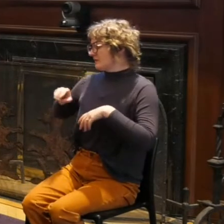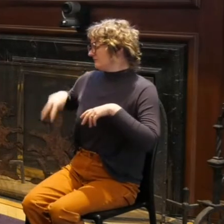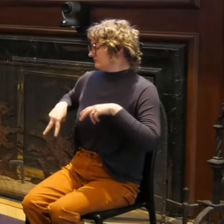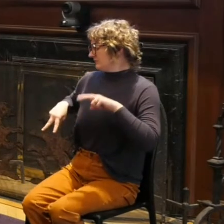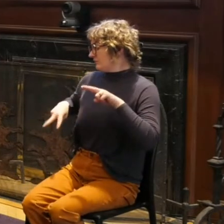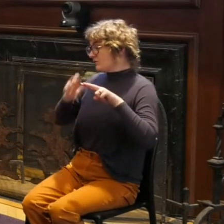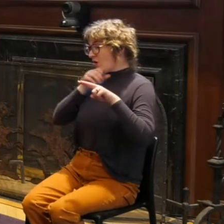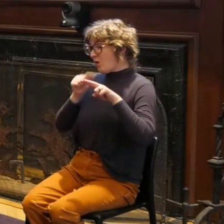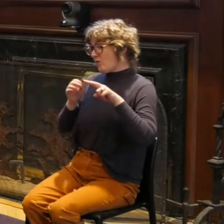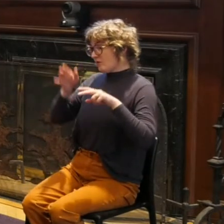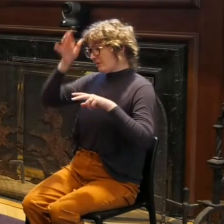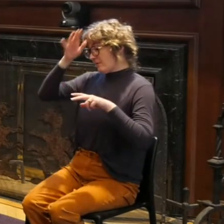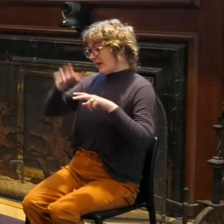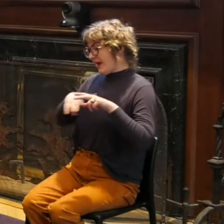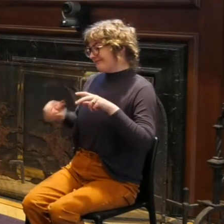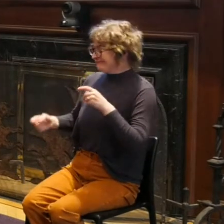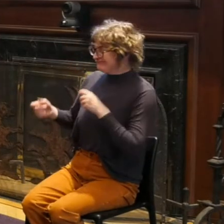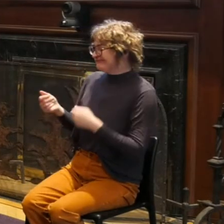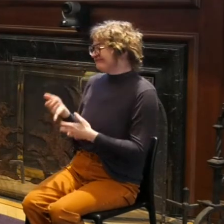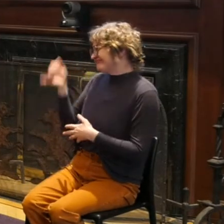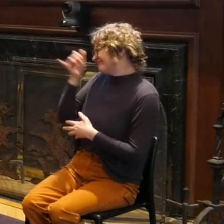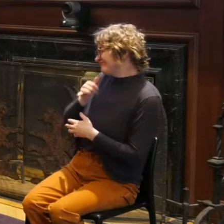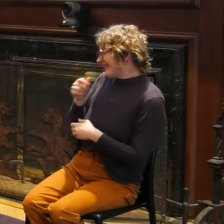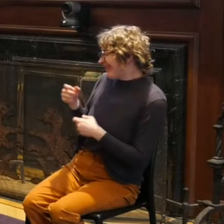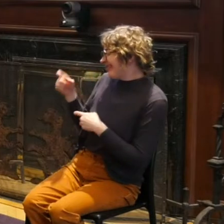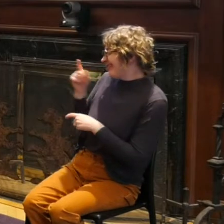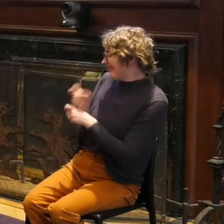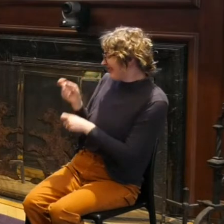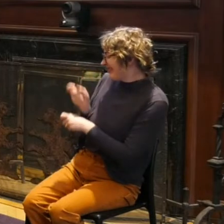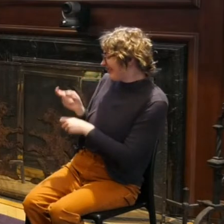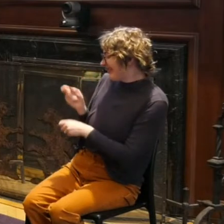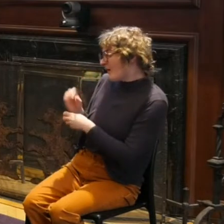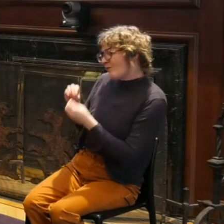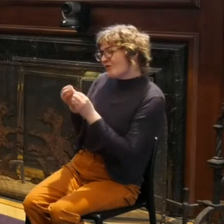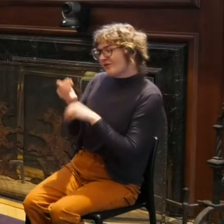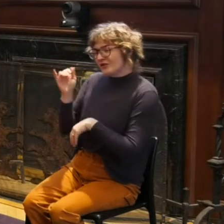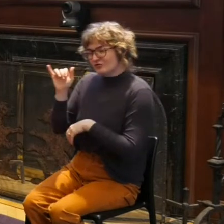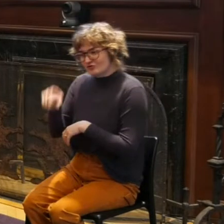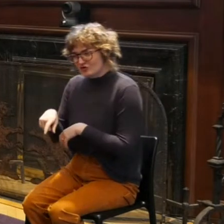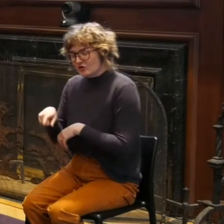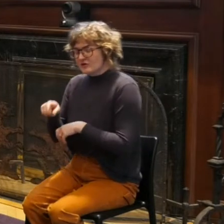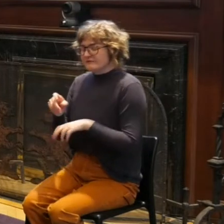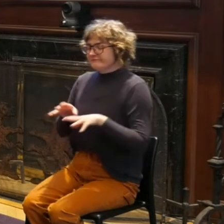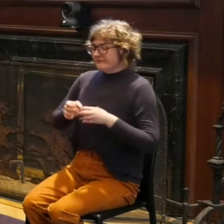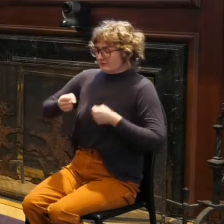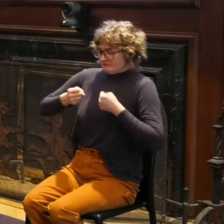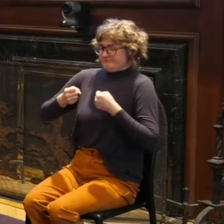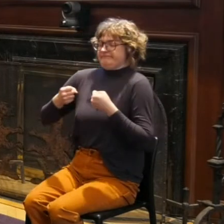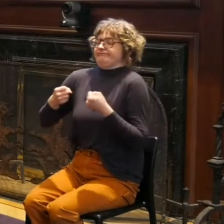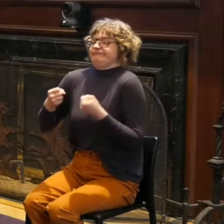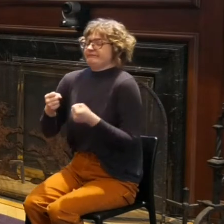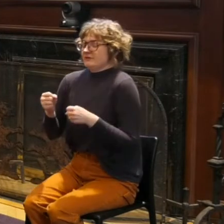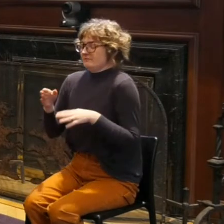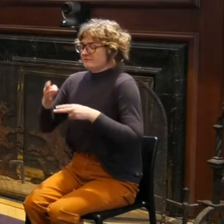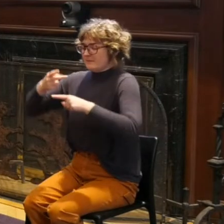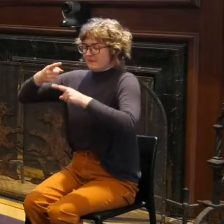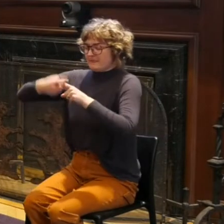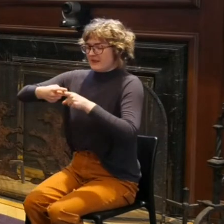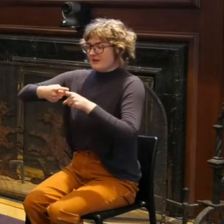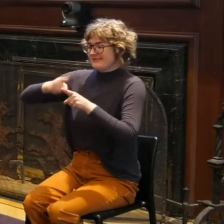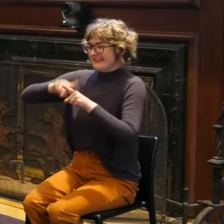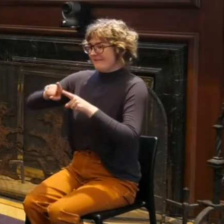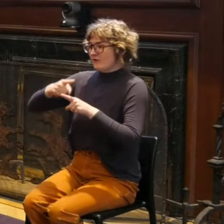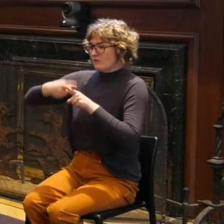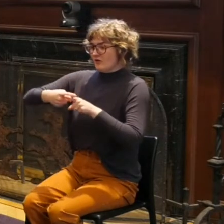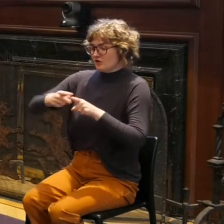man. You knew you joked with him more than you should. When the truck limped toward the corner of Colonial Road and Vern Road,